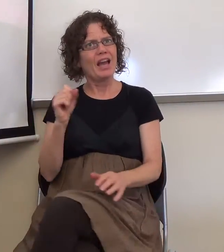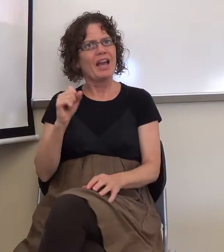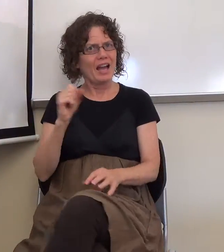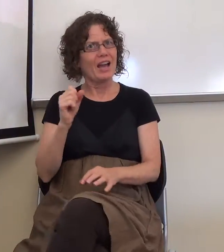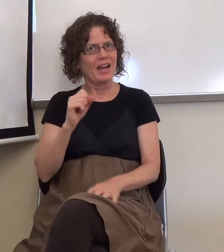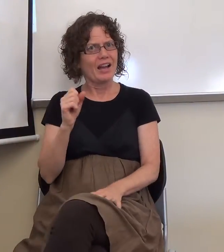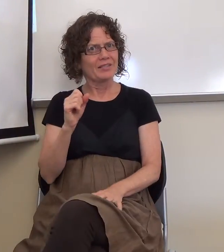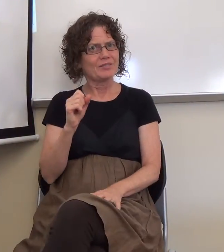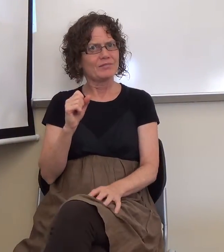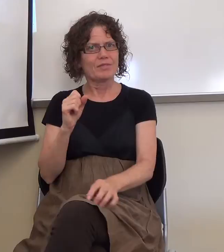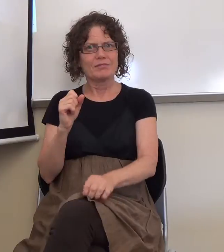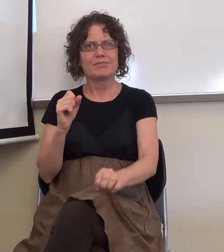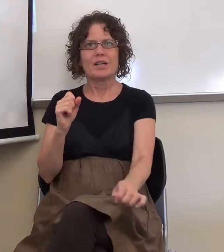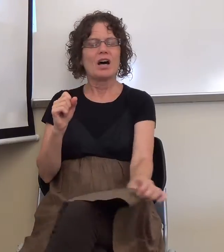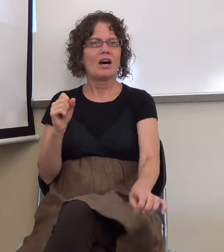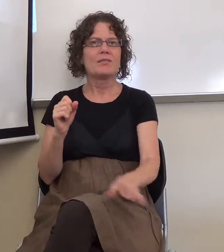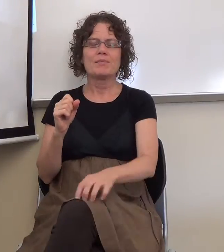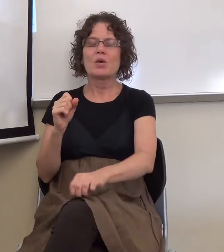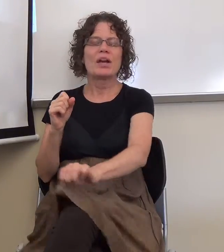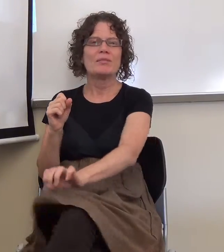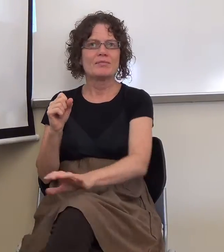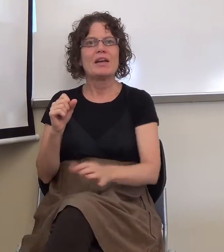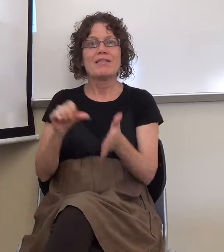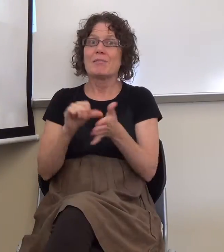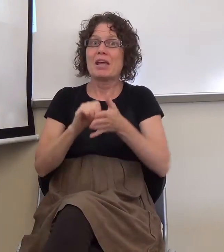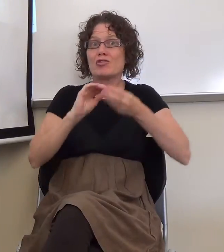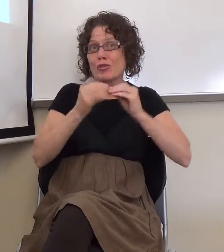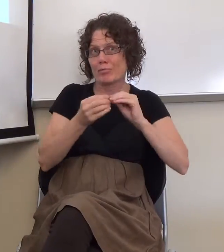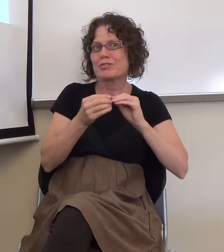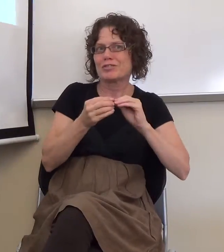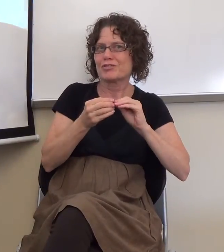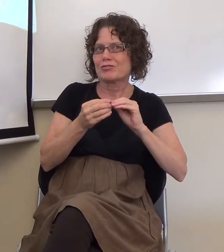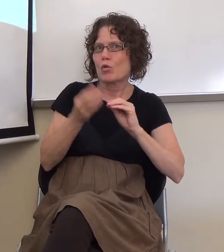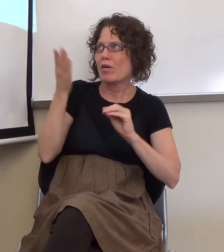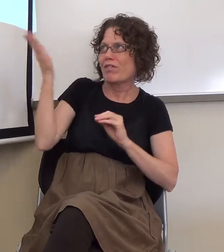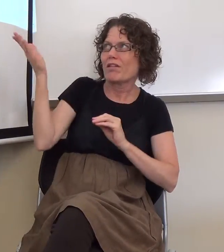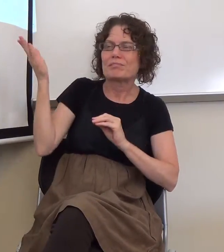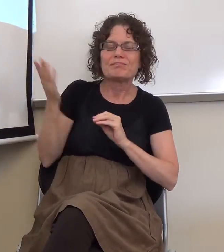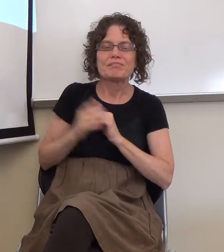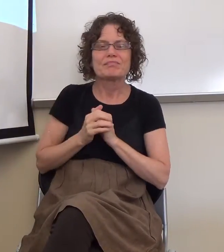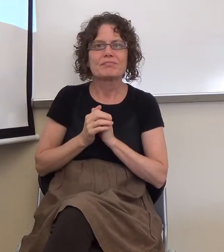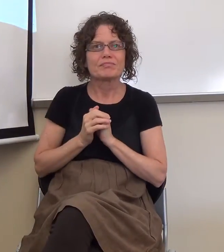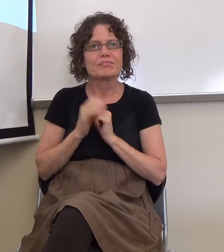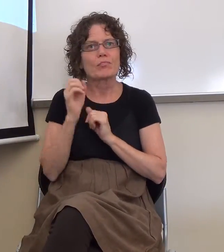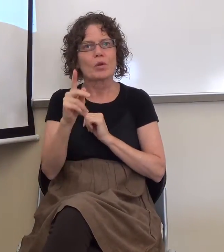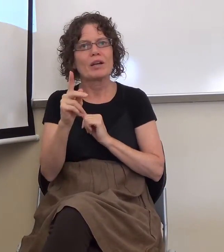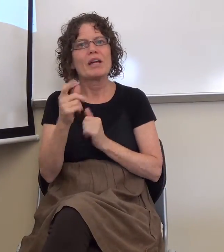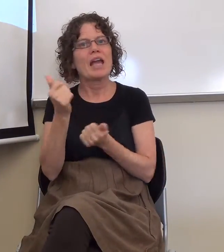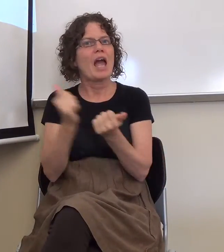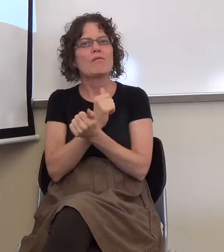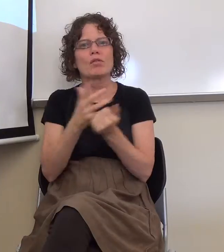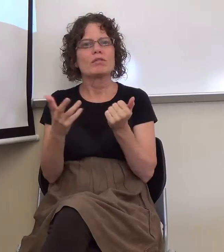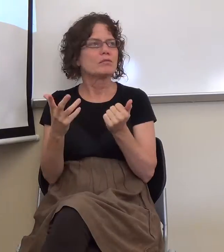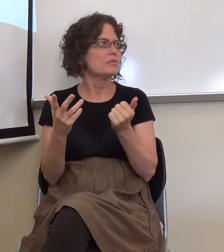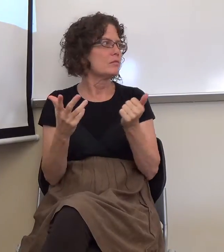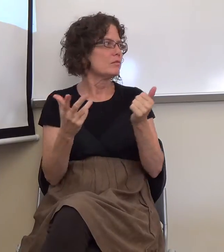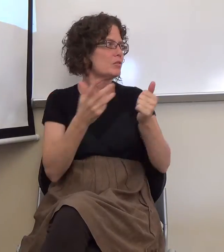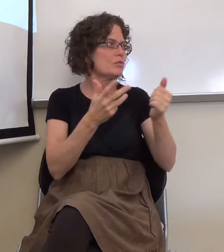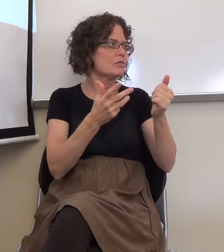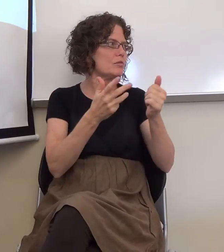I mean, the page numbers are right here. Okay. Okay. Okay, yeah, everything can just go in one stack. Anything you have to